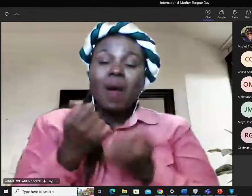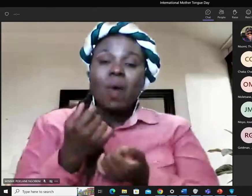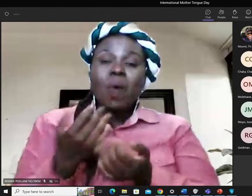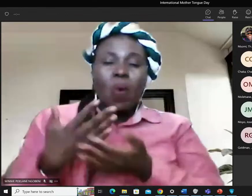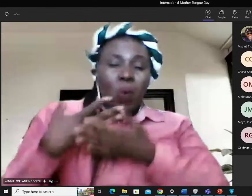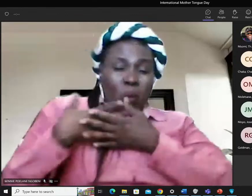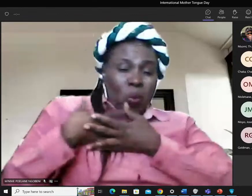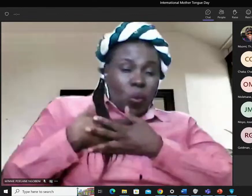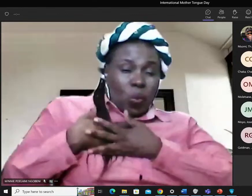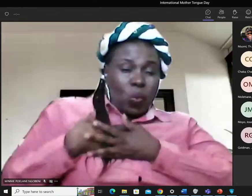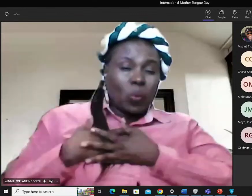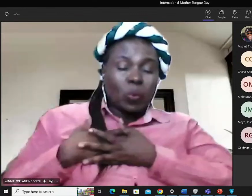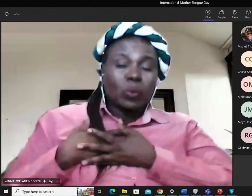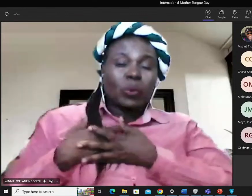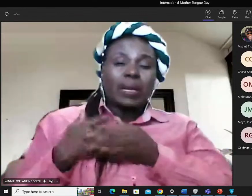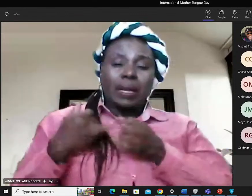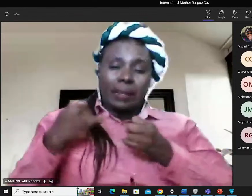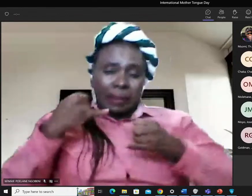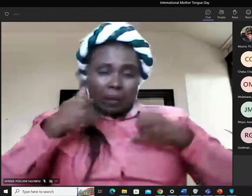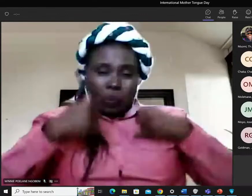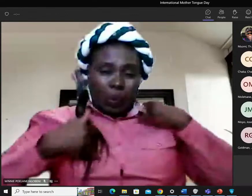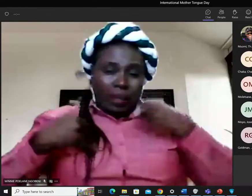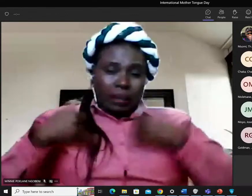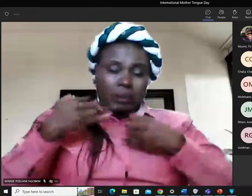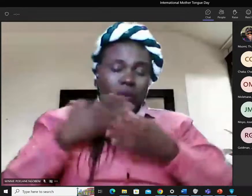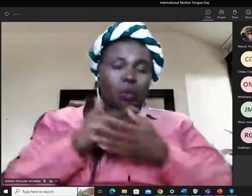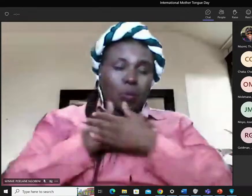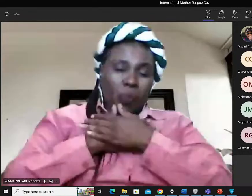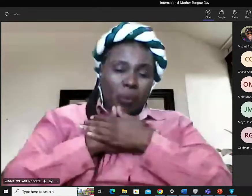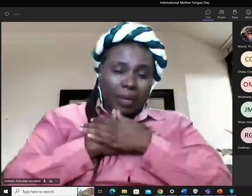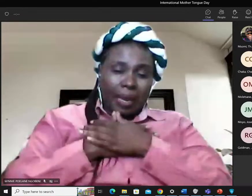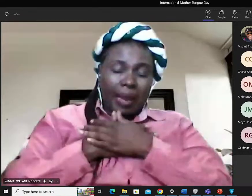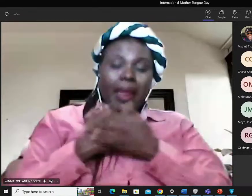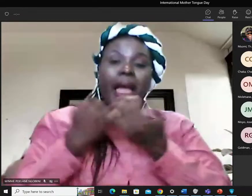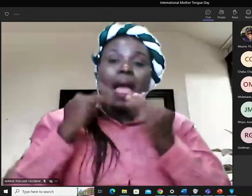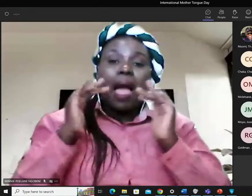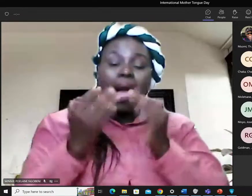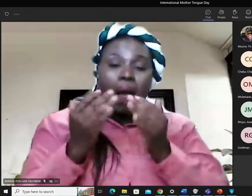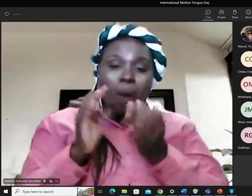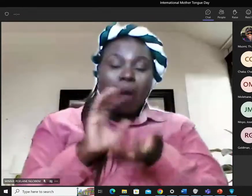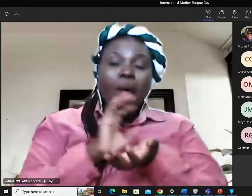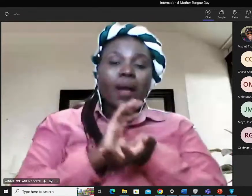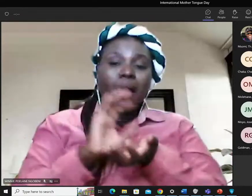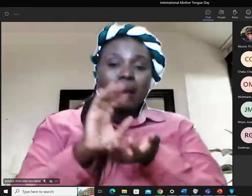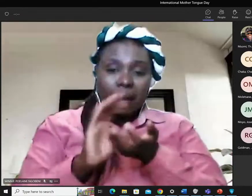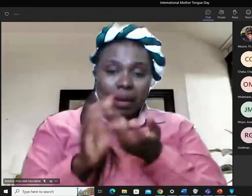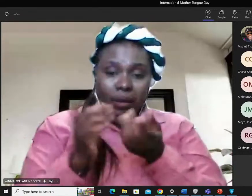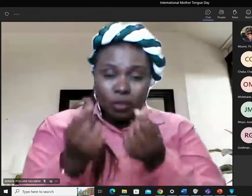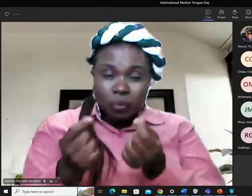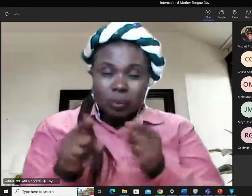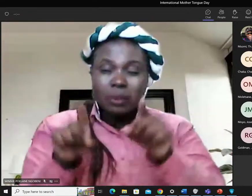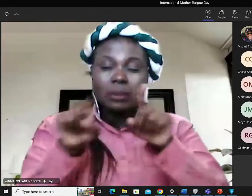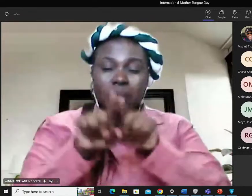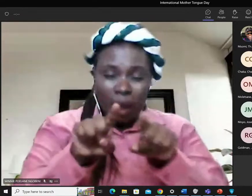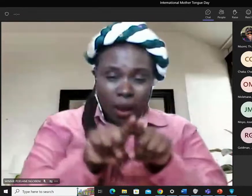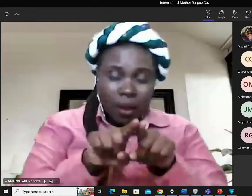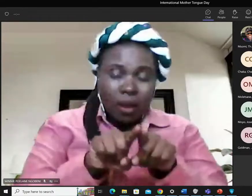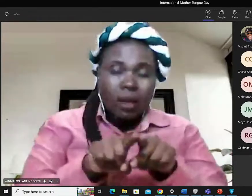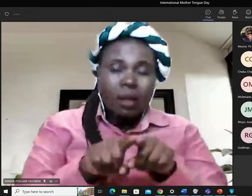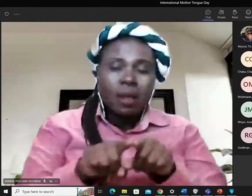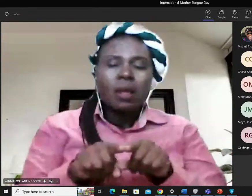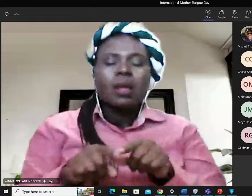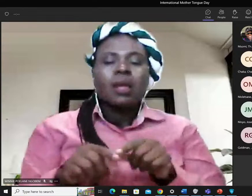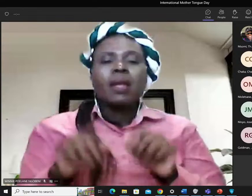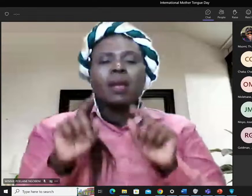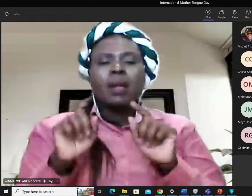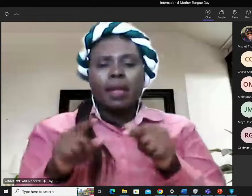enjoy. And that's how our curriculum is supposed to look like. It's supposed to be so versatile. It should not